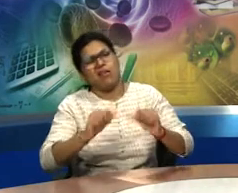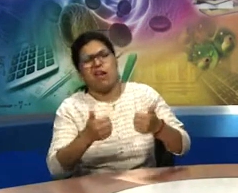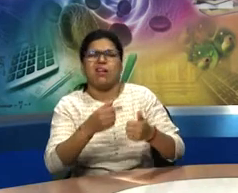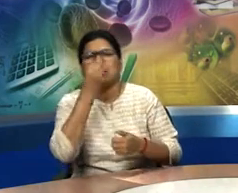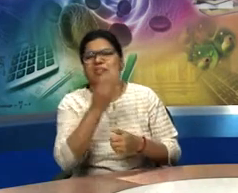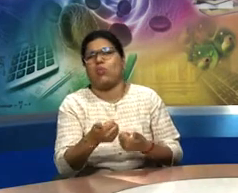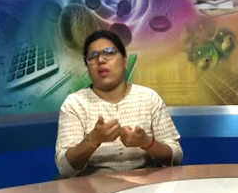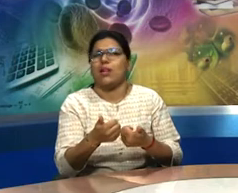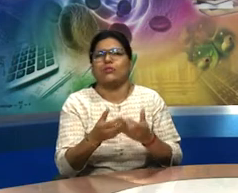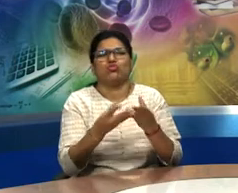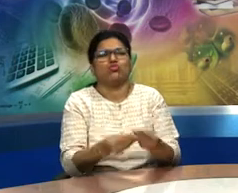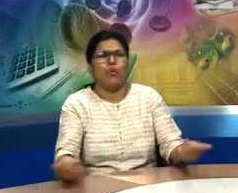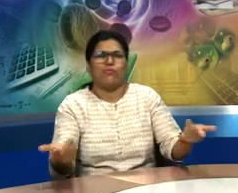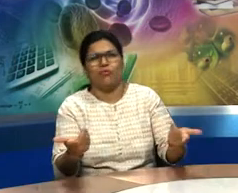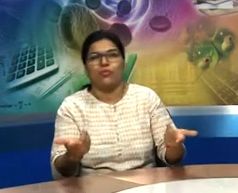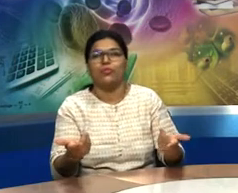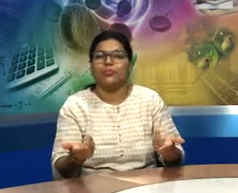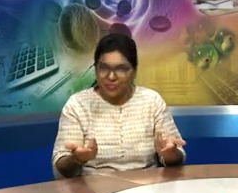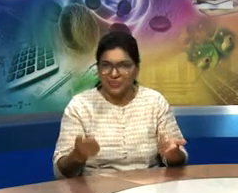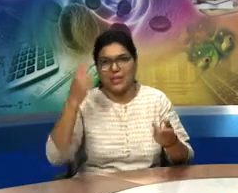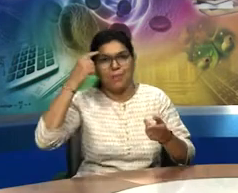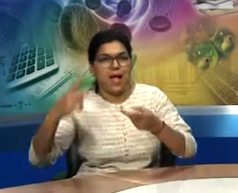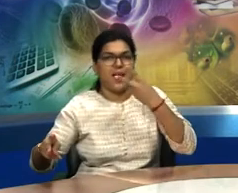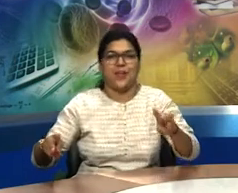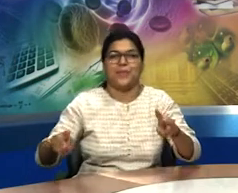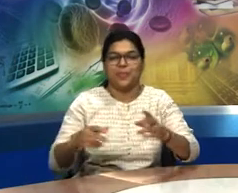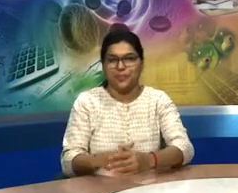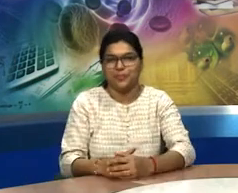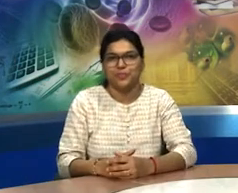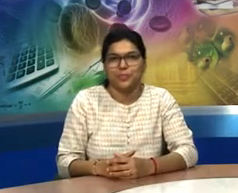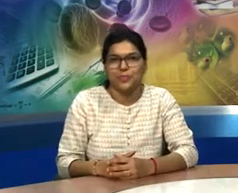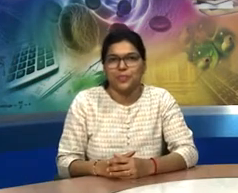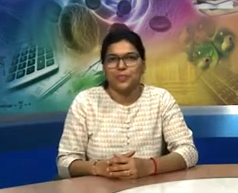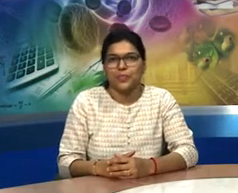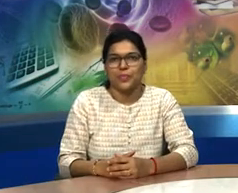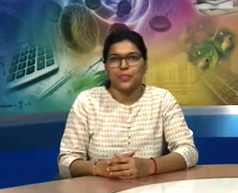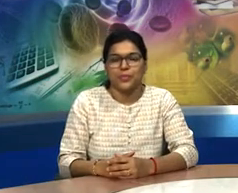So that is why he has written, it was not difficult to clip a bit out of it.